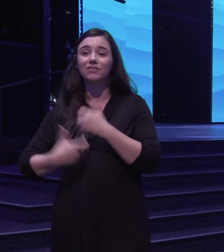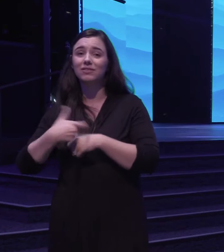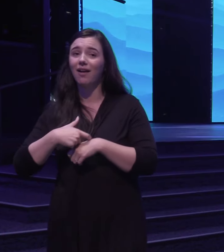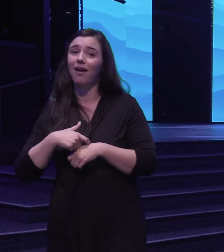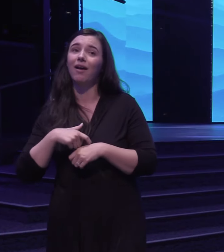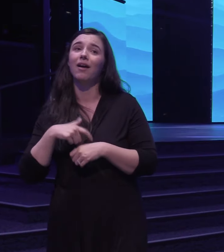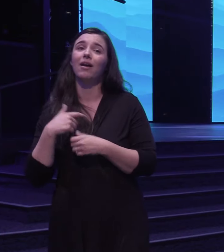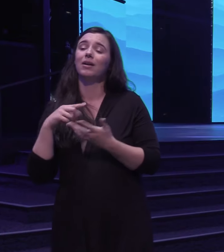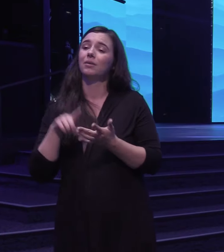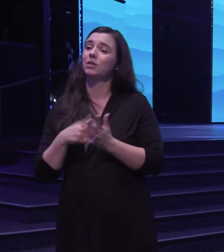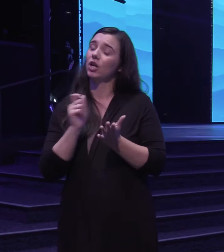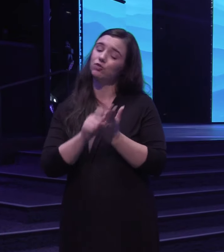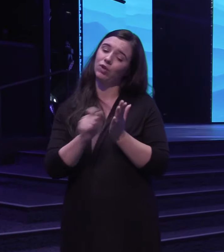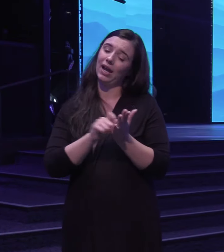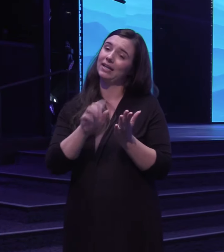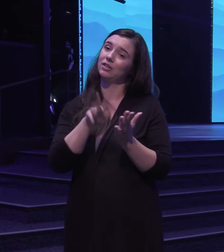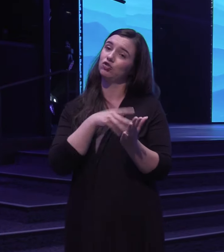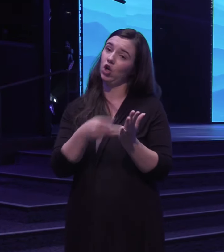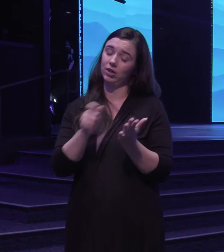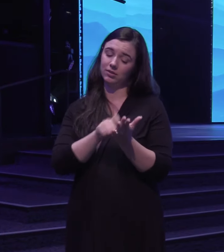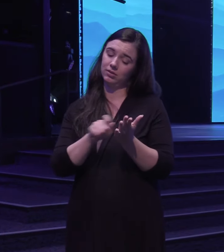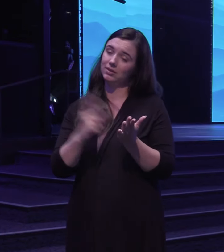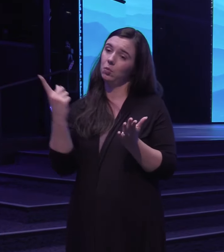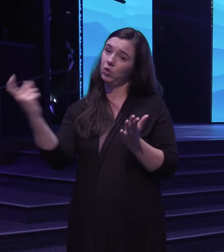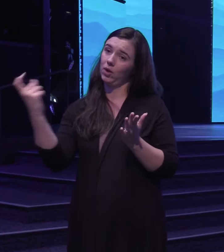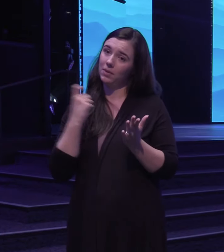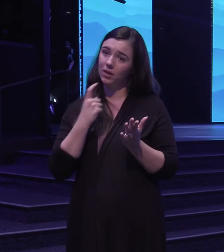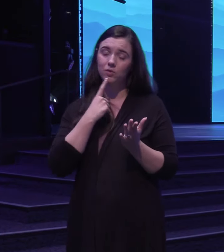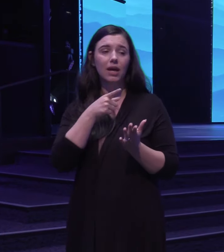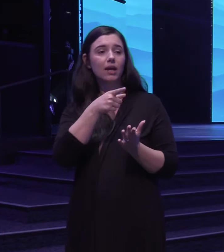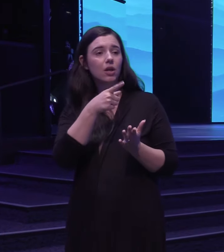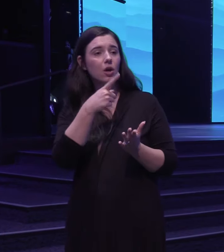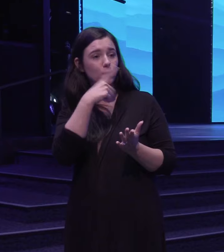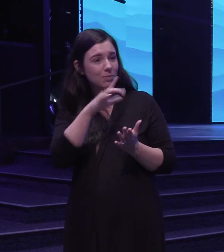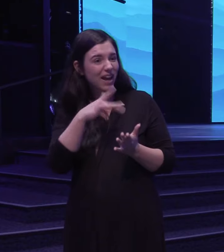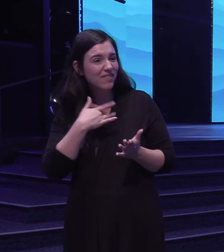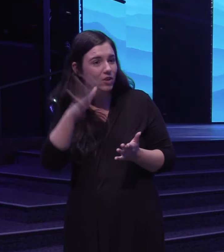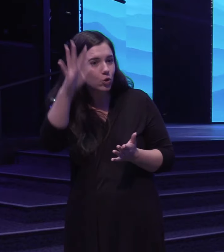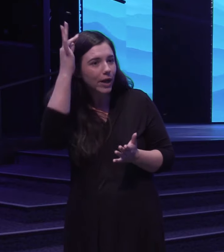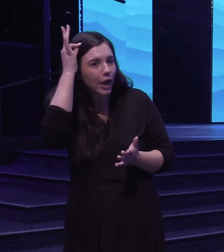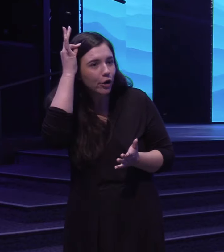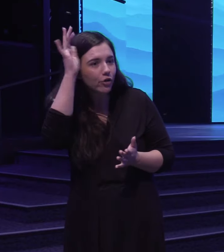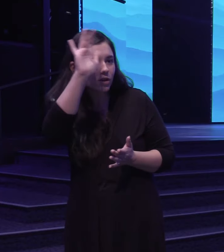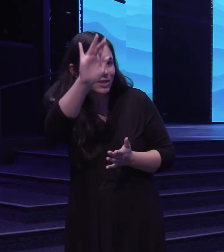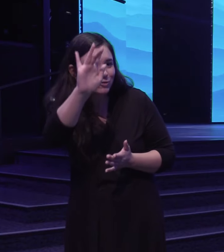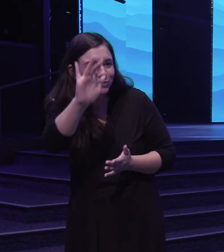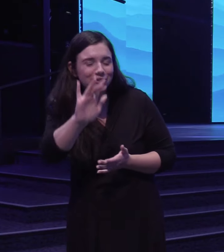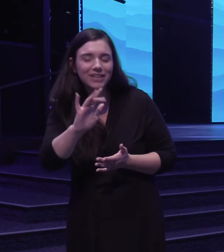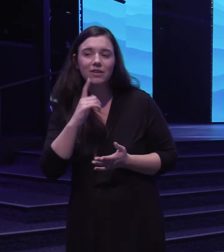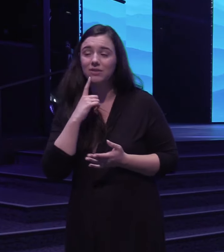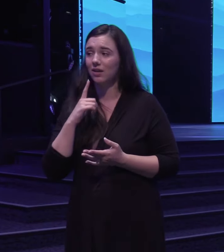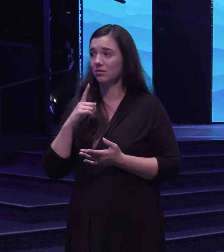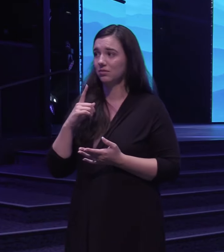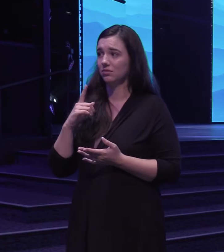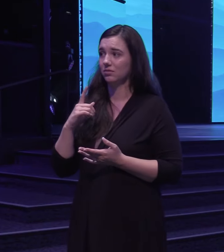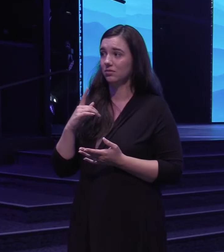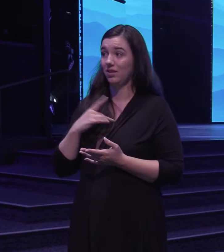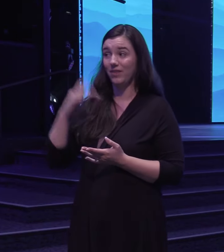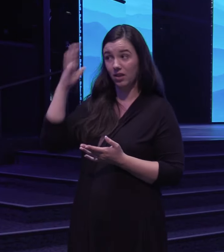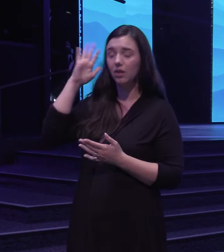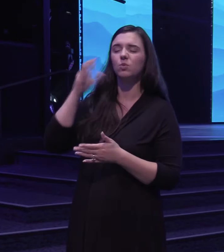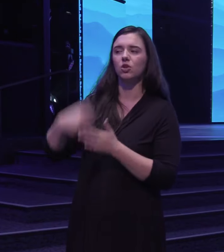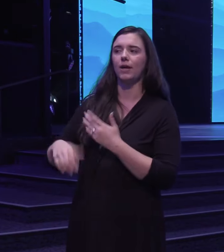down and start writing on a chart, invariably somebody would come along and say, can I feel your hair? And I would say, you can feel it, but it's going to